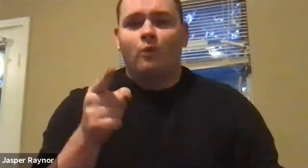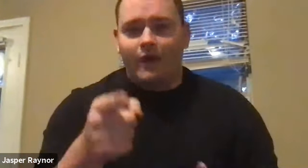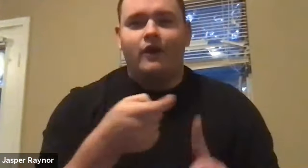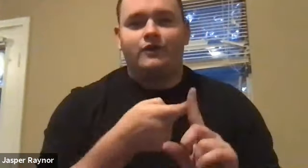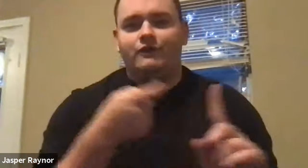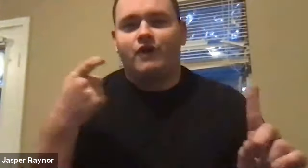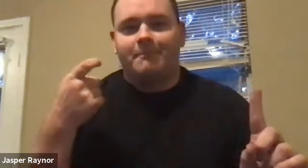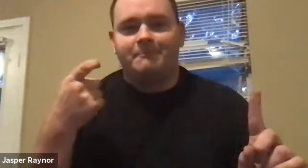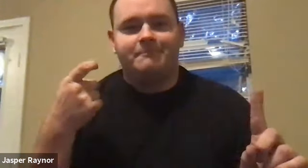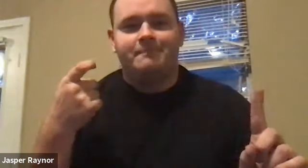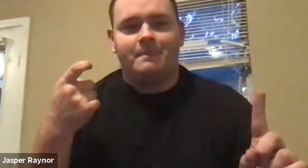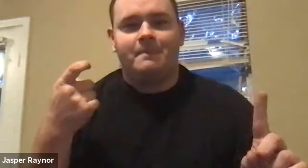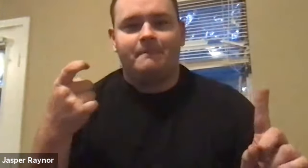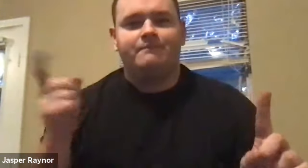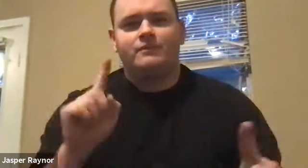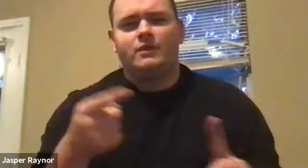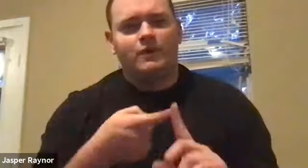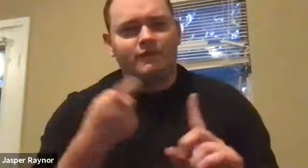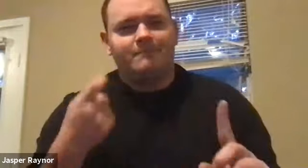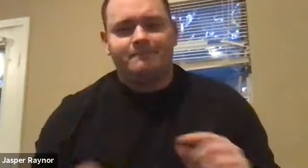Where are you from? Where are you from?